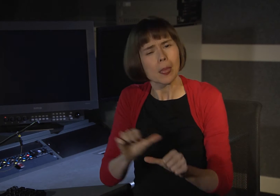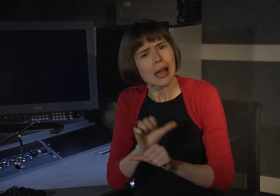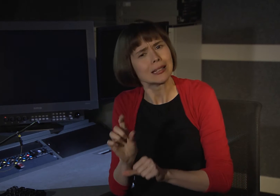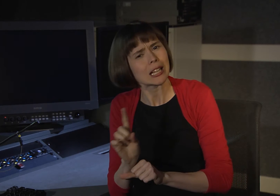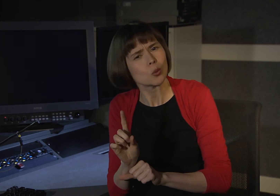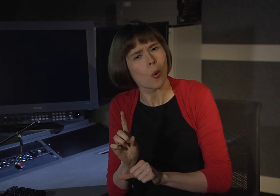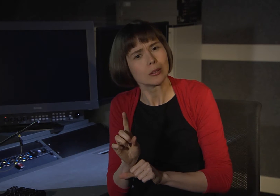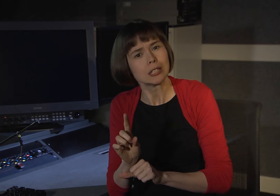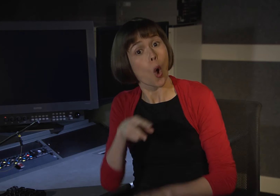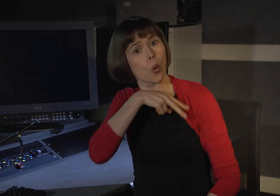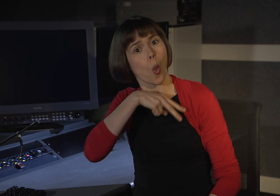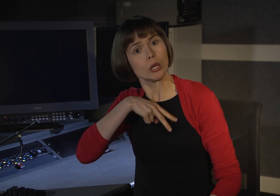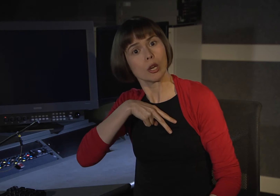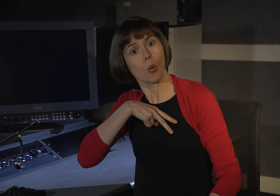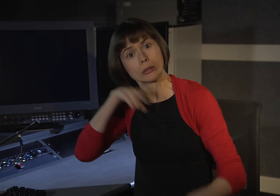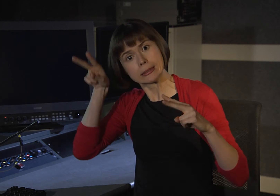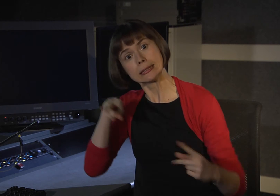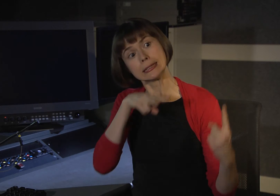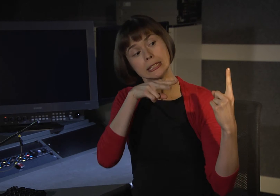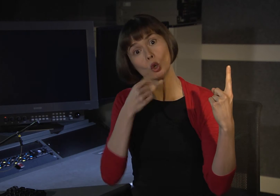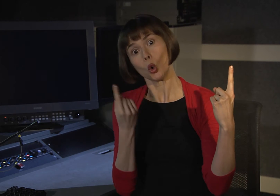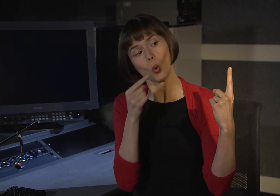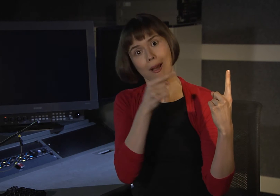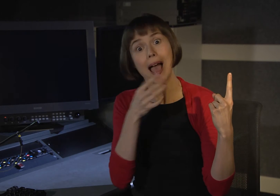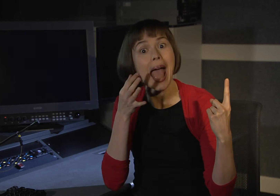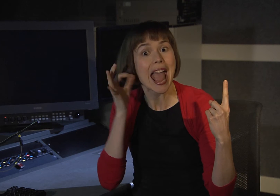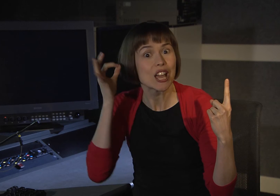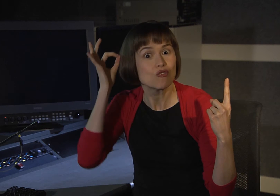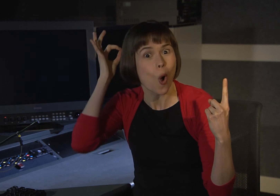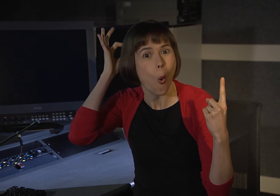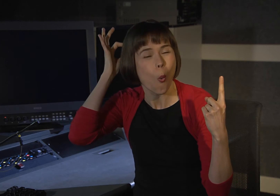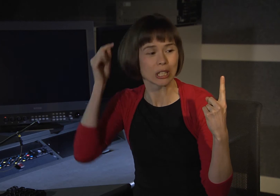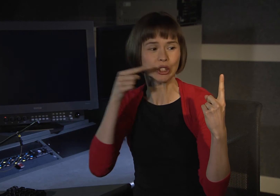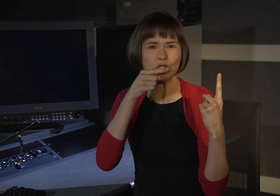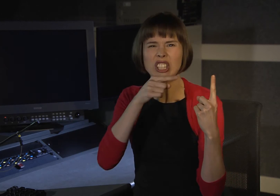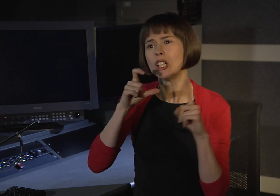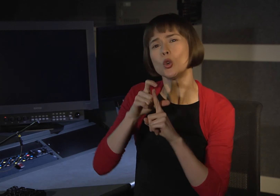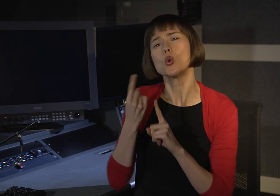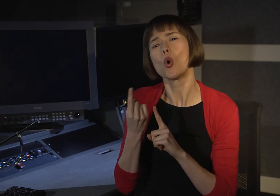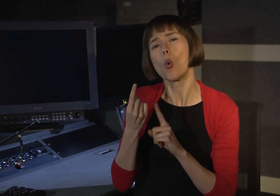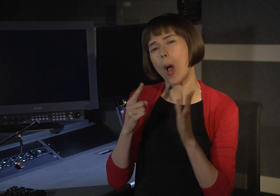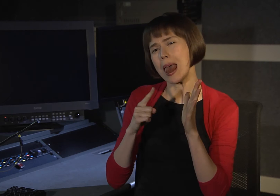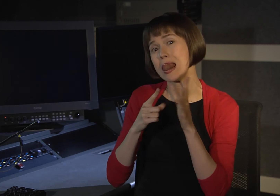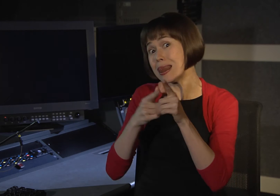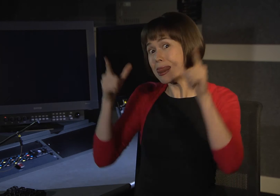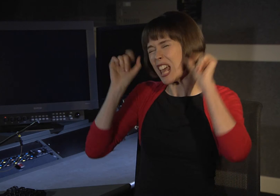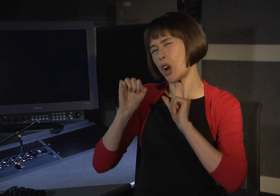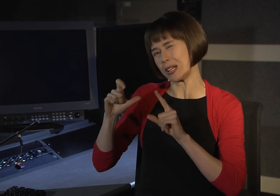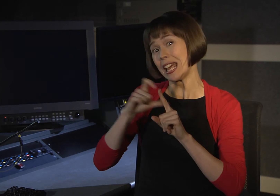of wits starts again. Now next in the play, Claudio sees Leonardo's daughter,